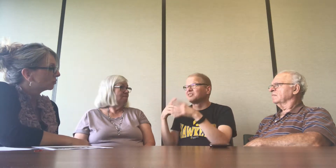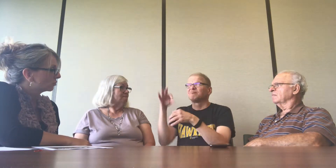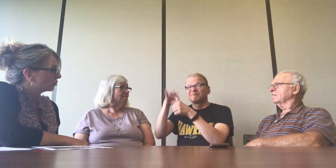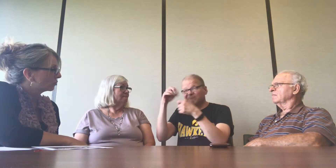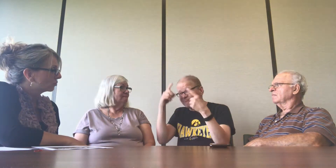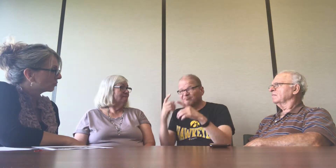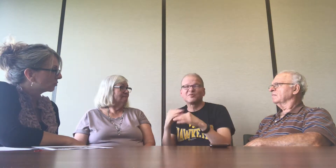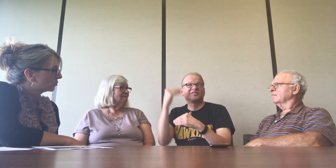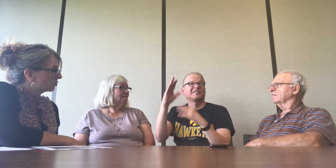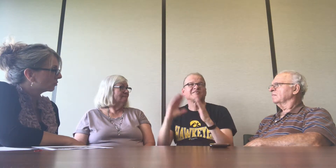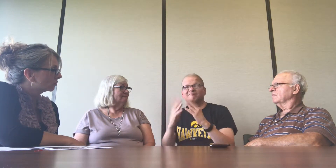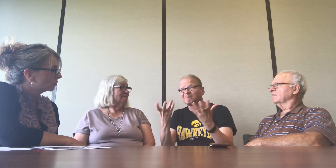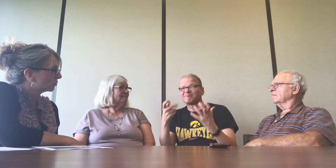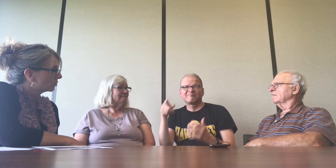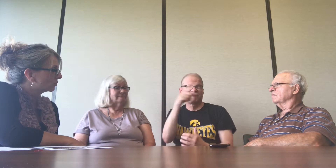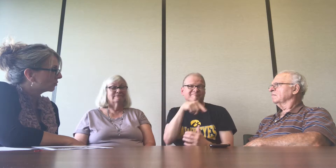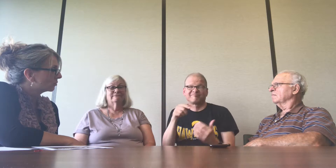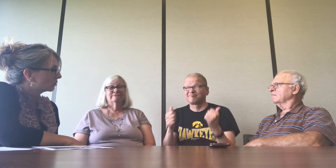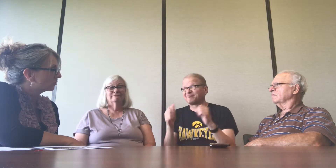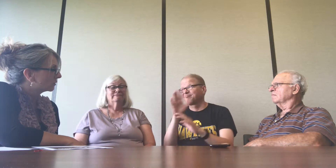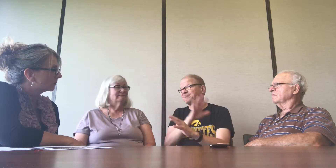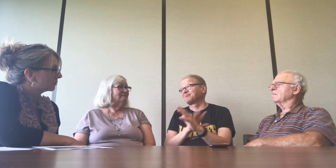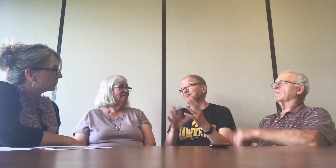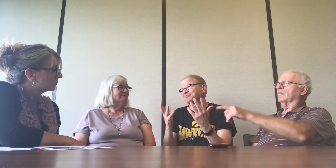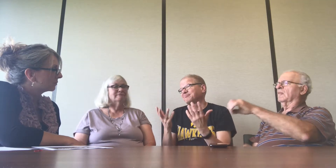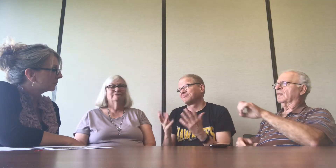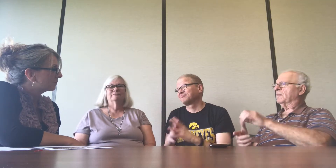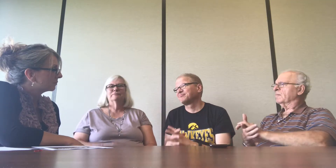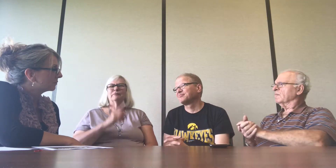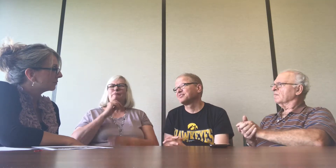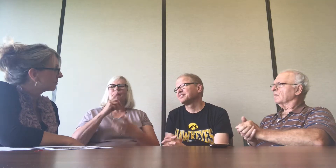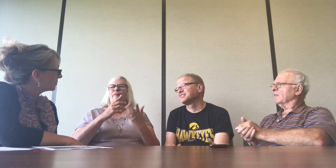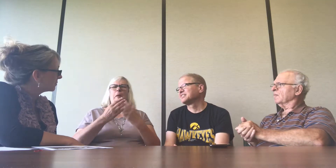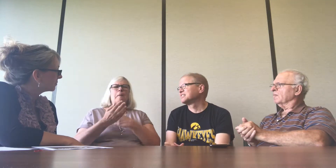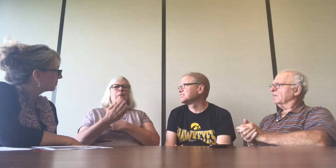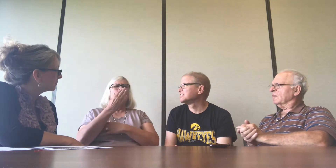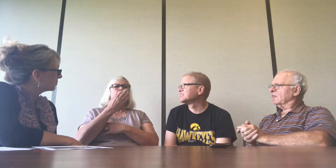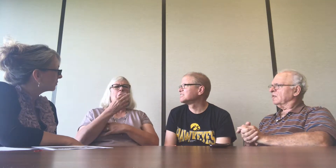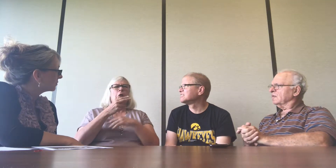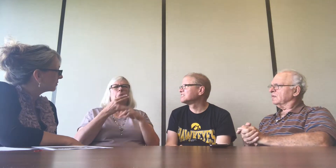next, and so this year we're meeting in Decorah.